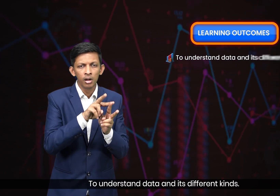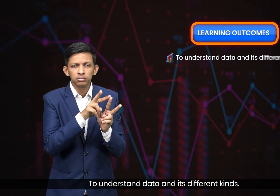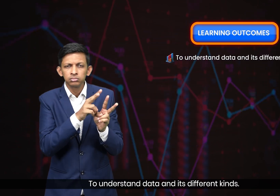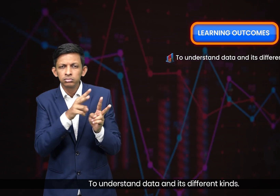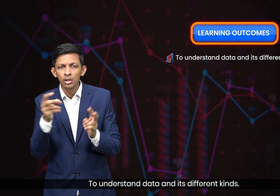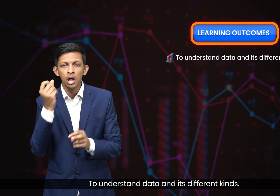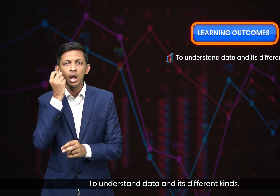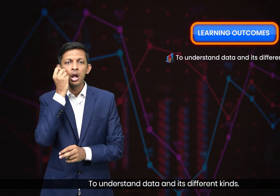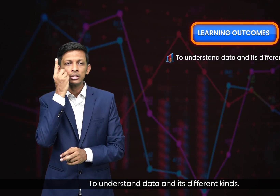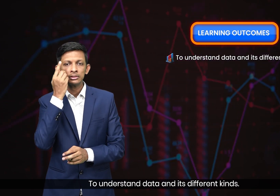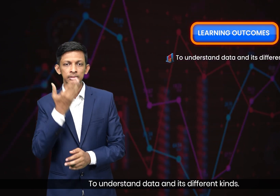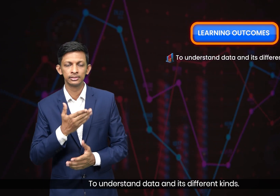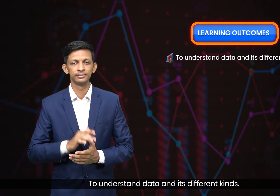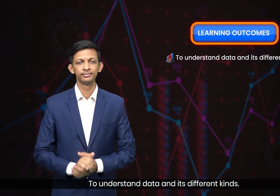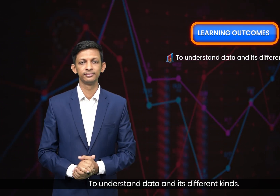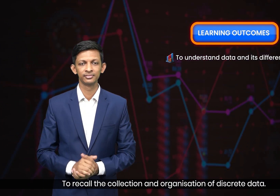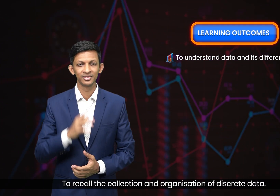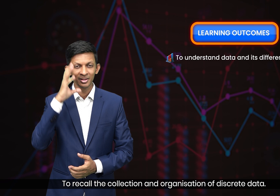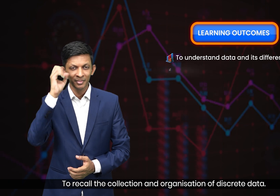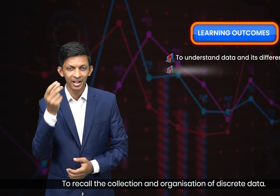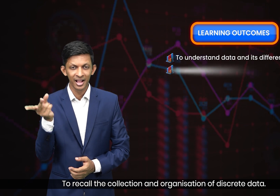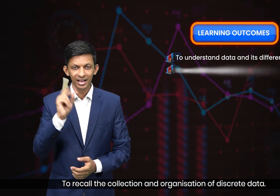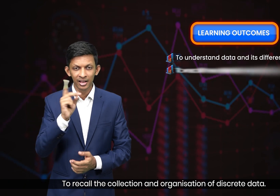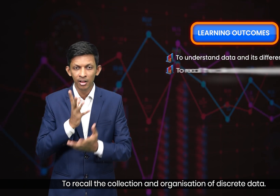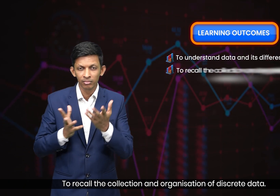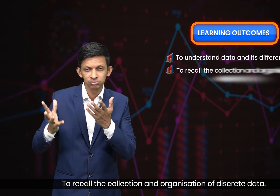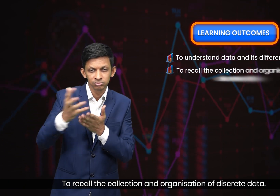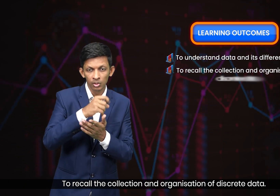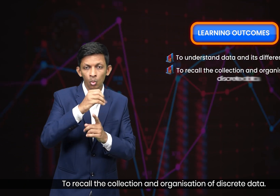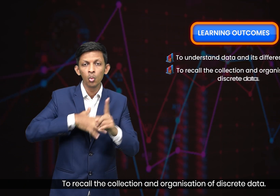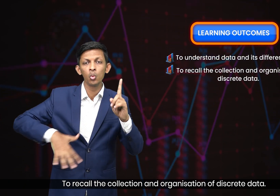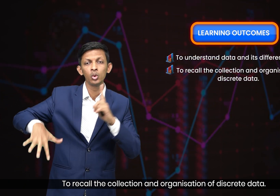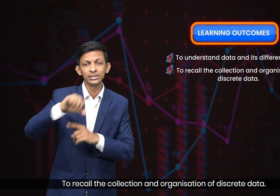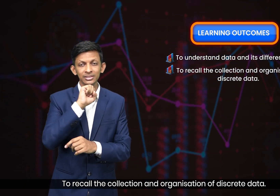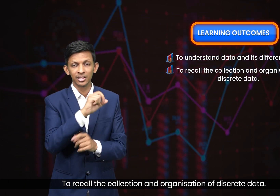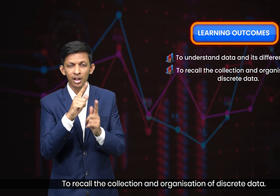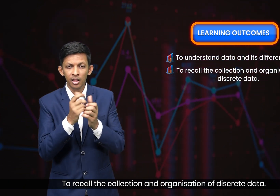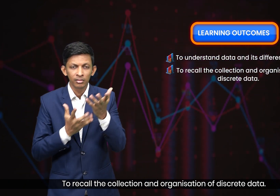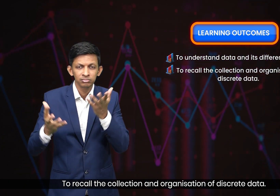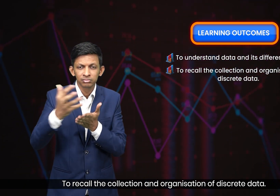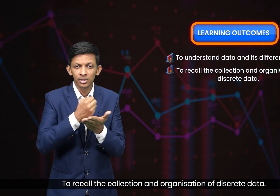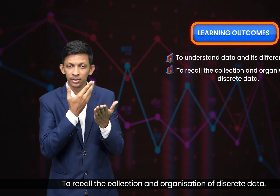its different kinds, to recall the collection and organization of discrete